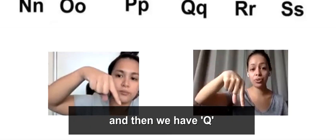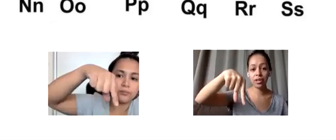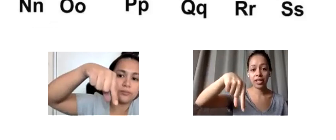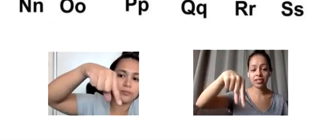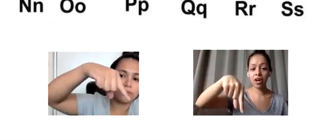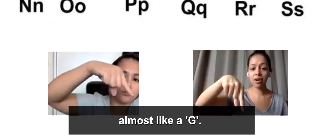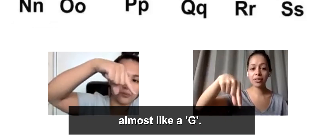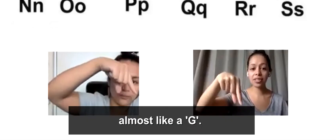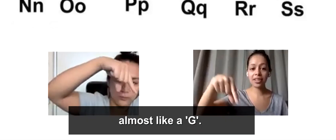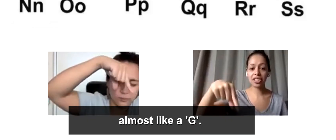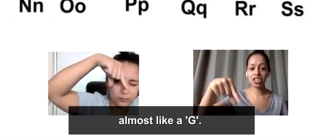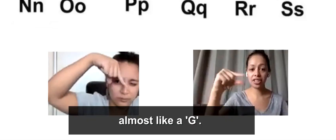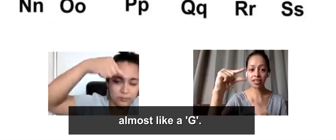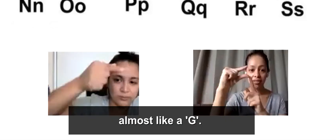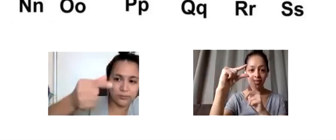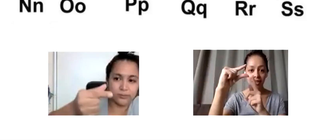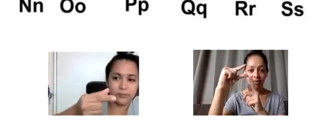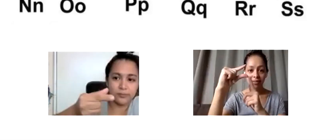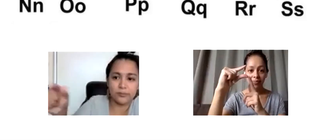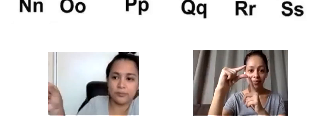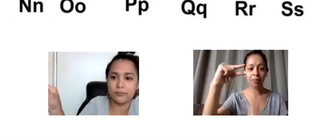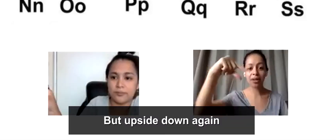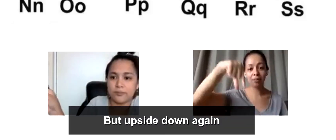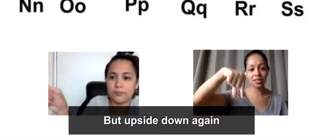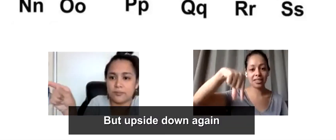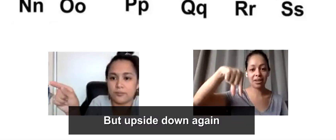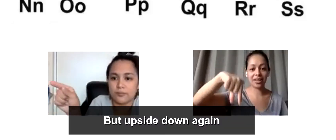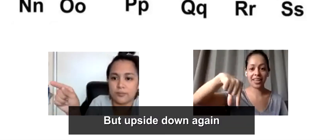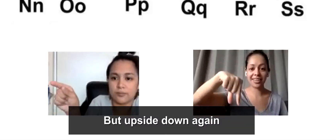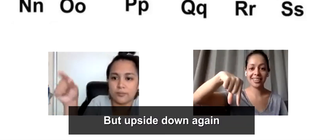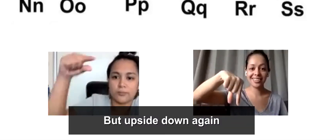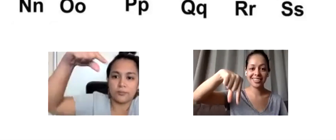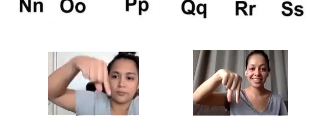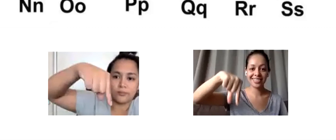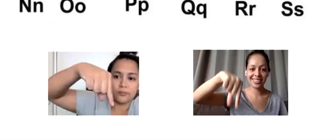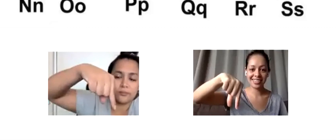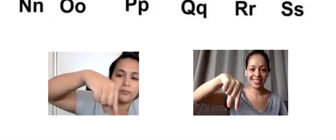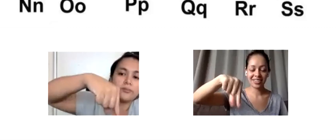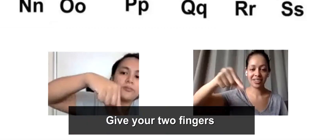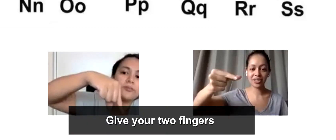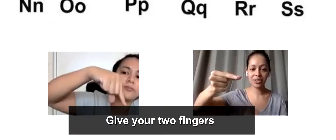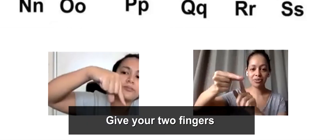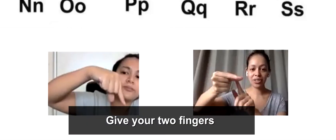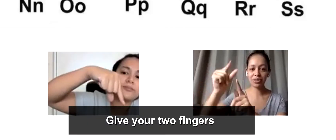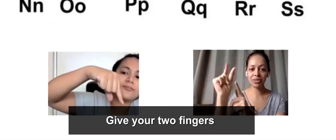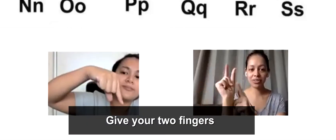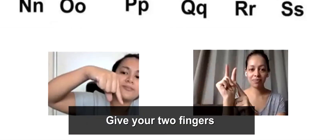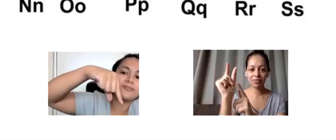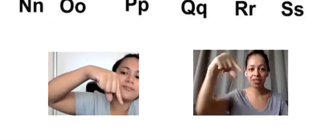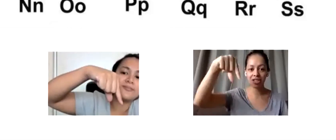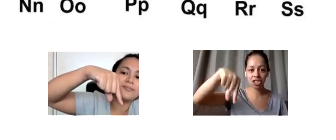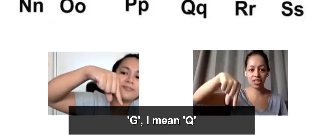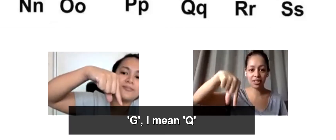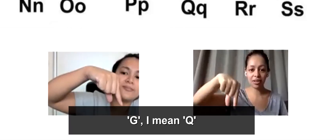Q, almost like a G, but upside down again. You have your 2 fingers,